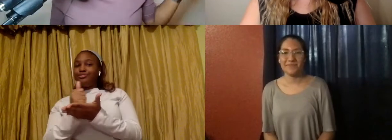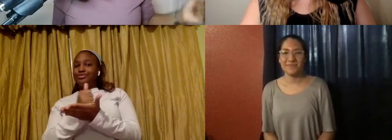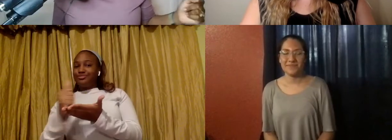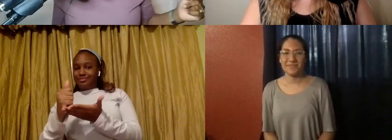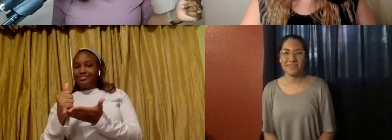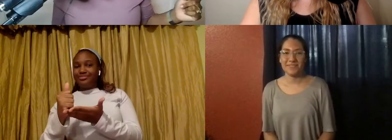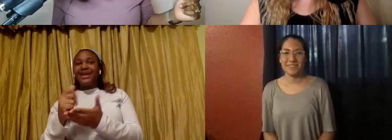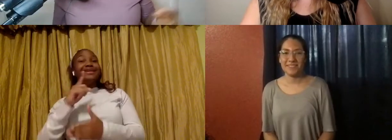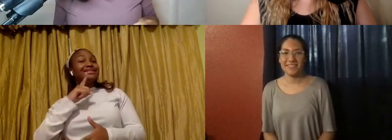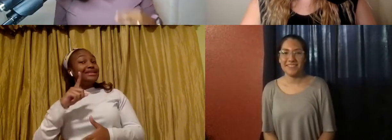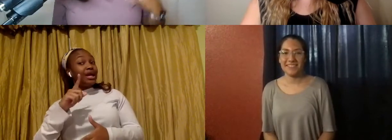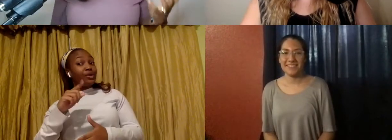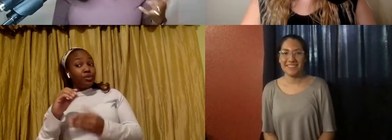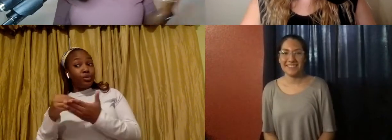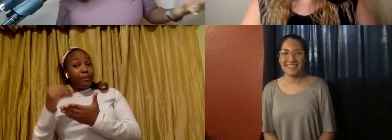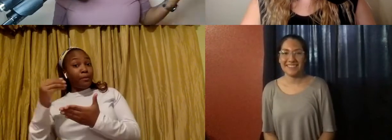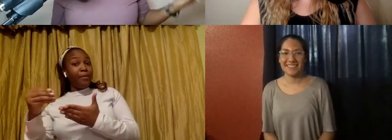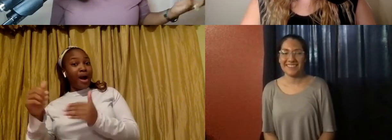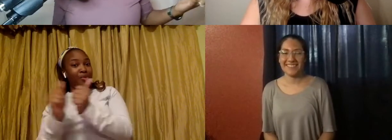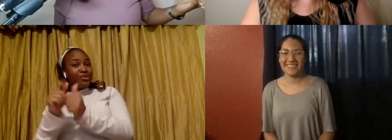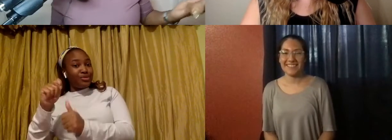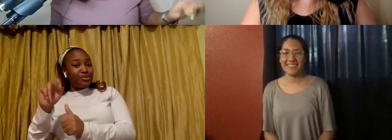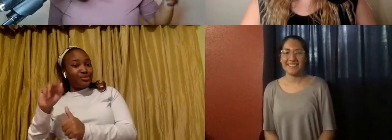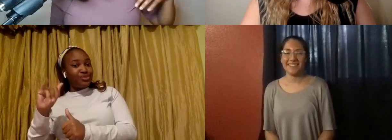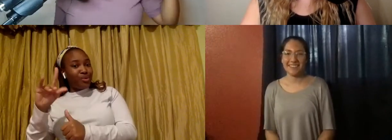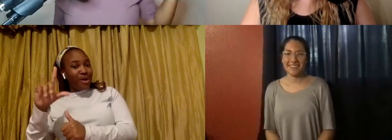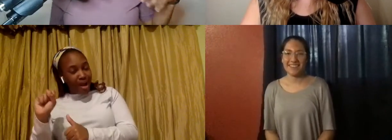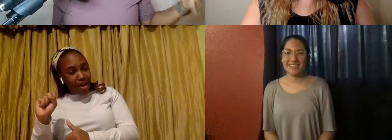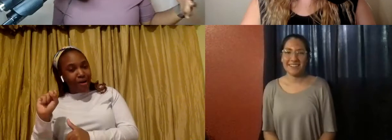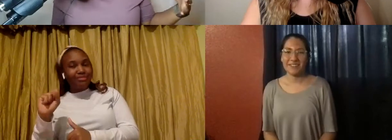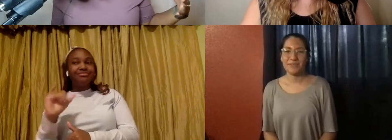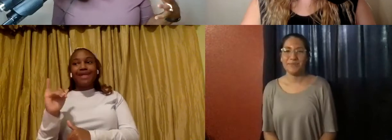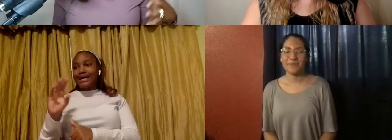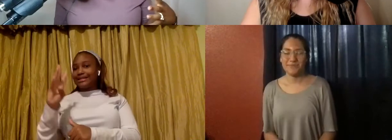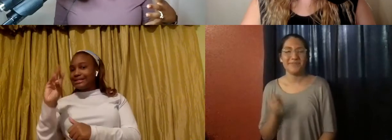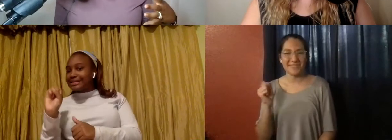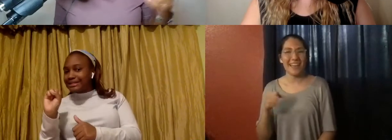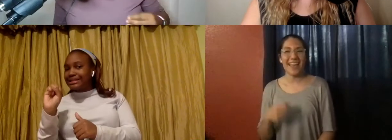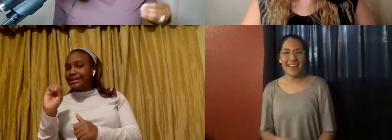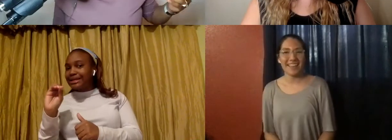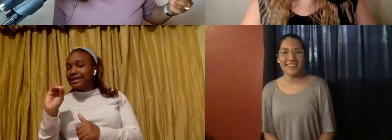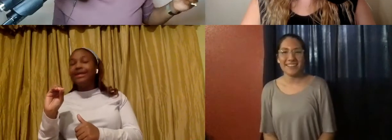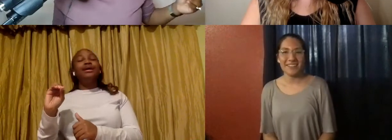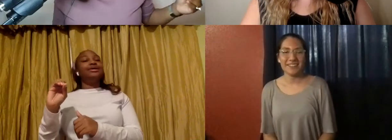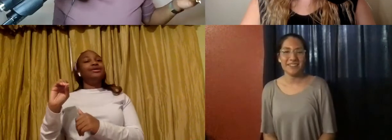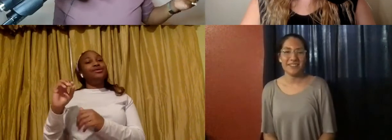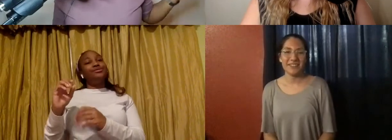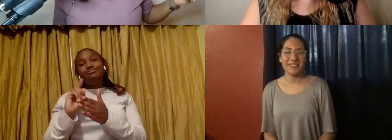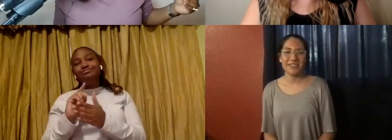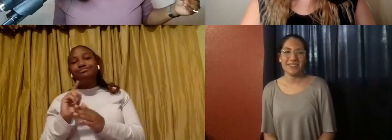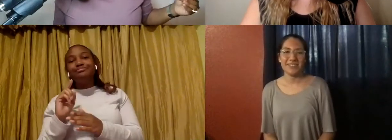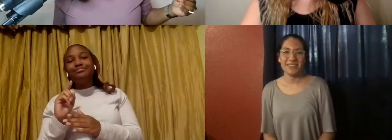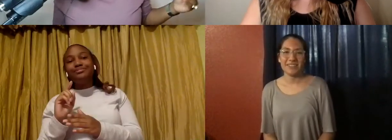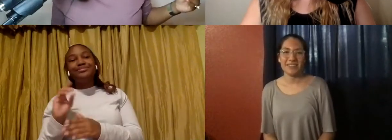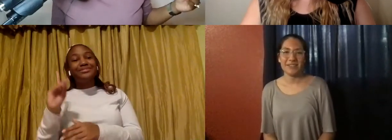like a trial, you know, like, oh, like order it for 60 days, like, you know, no cost. However, obviously, eventually they're going to